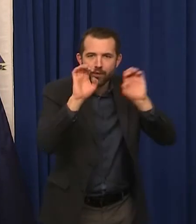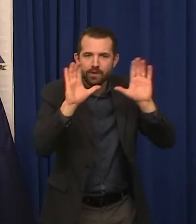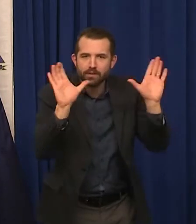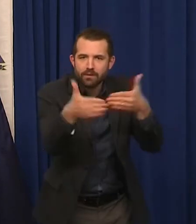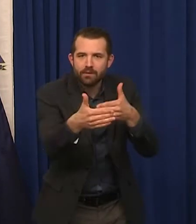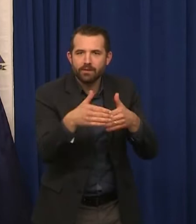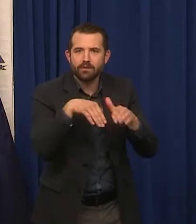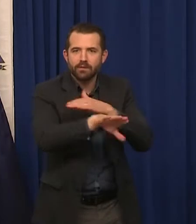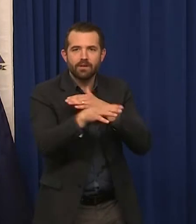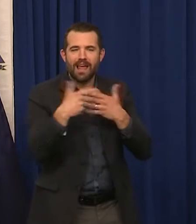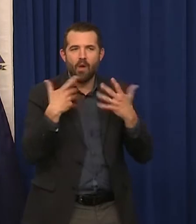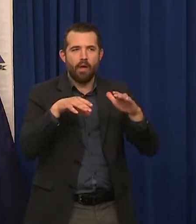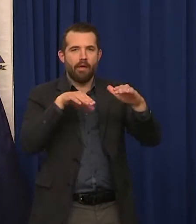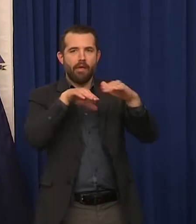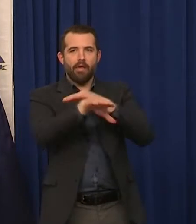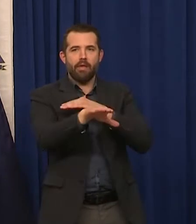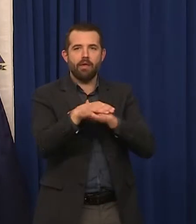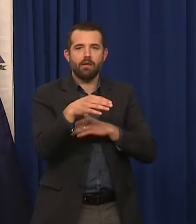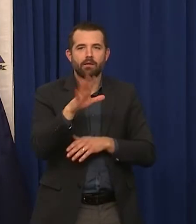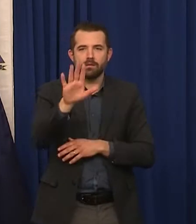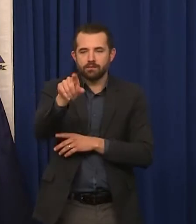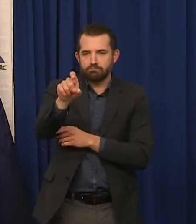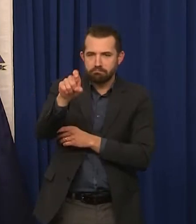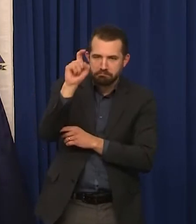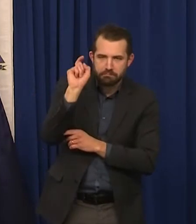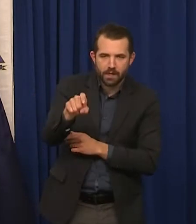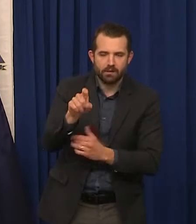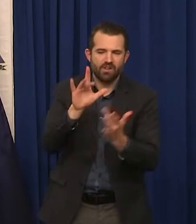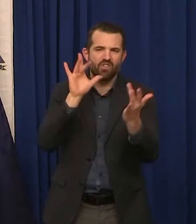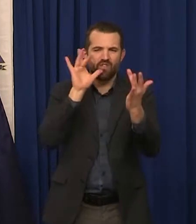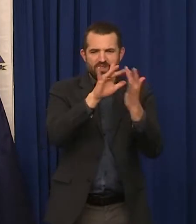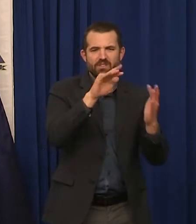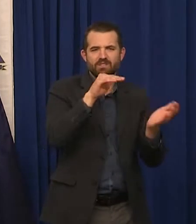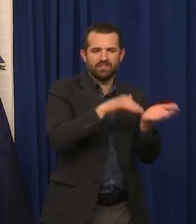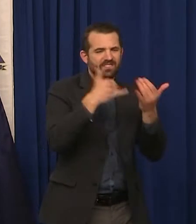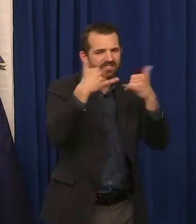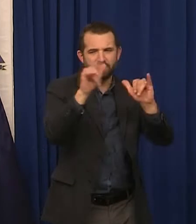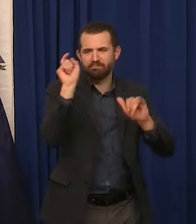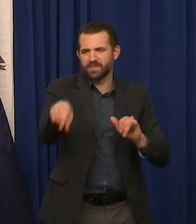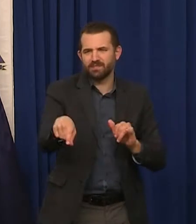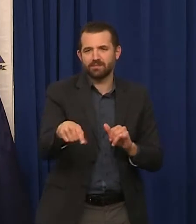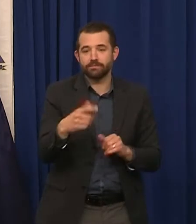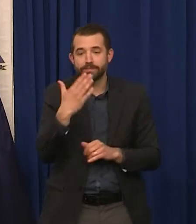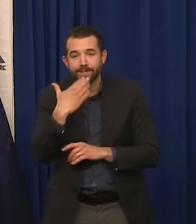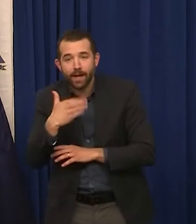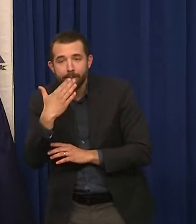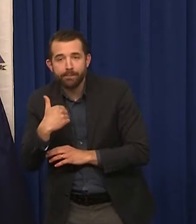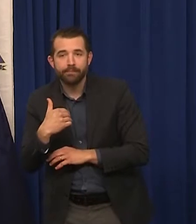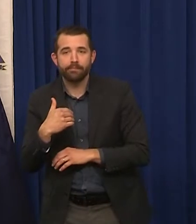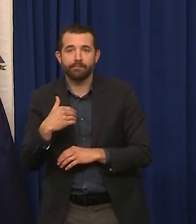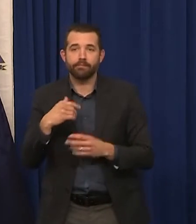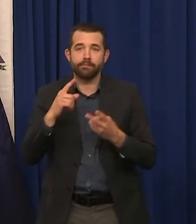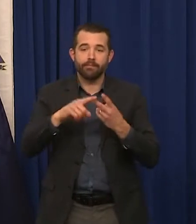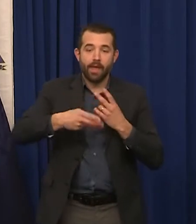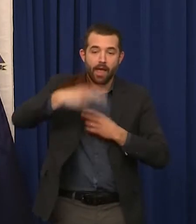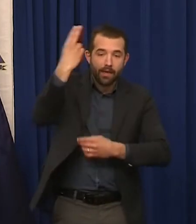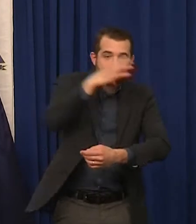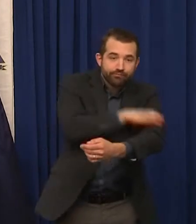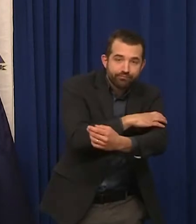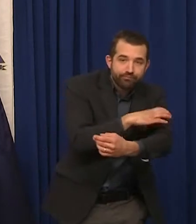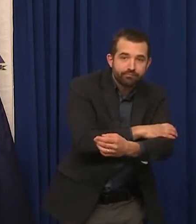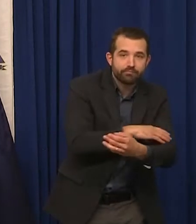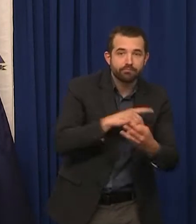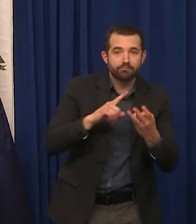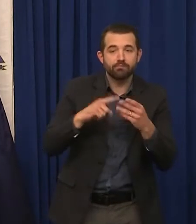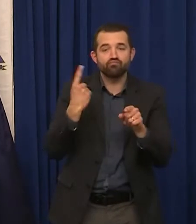People with diabetes, folks who have high blood pressure, and those who might need regular lab tests